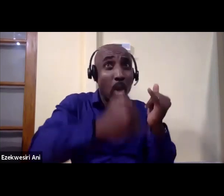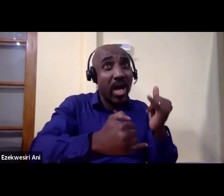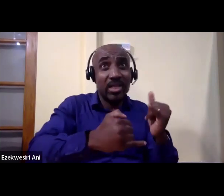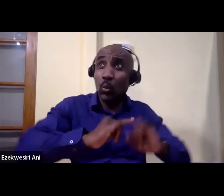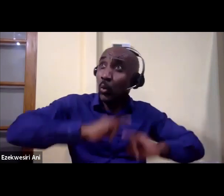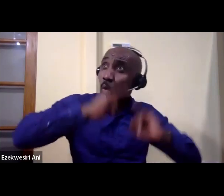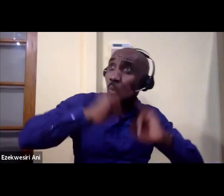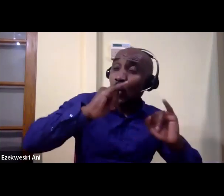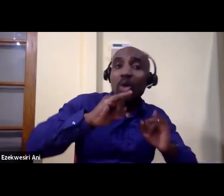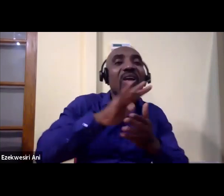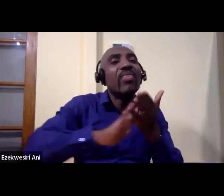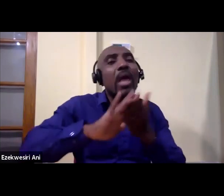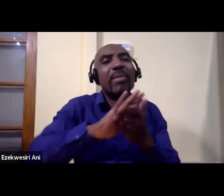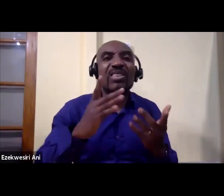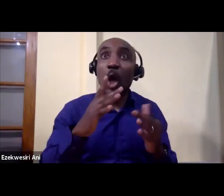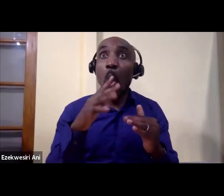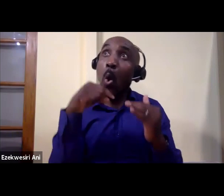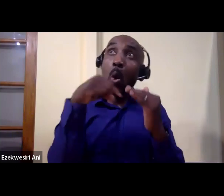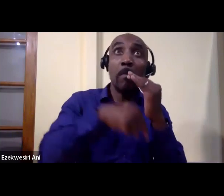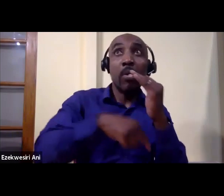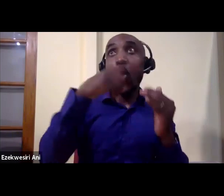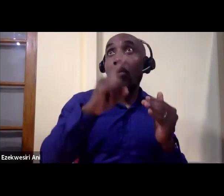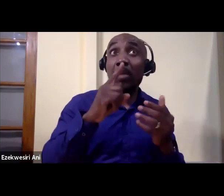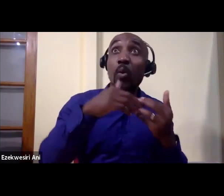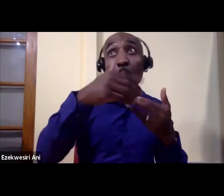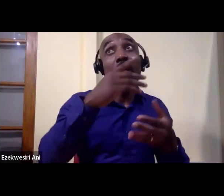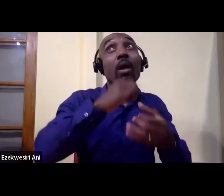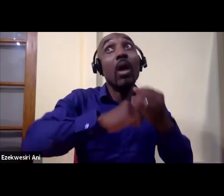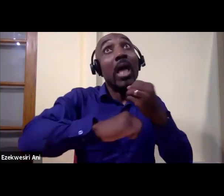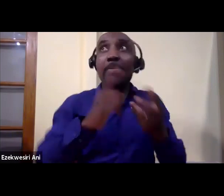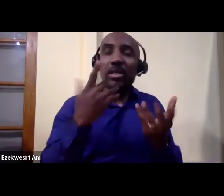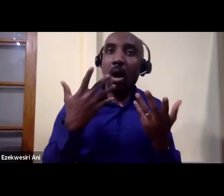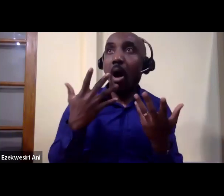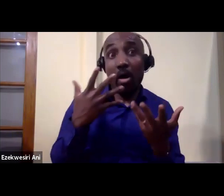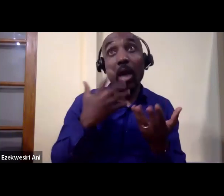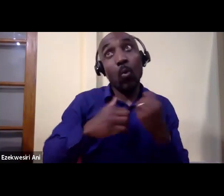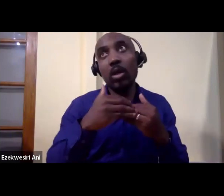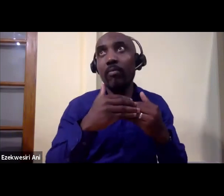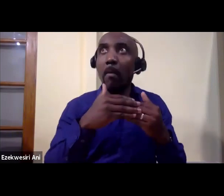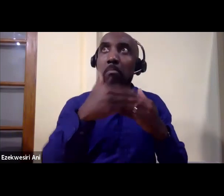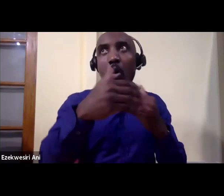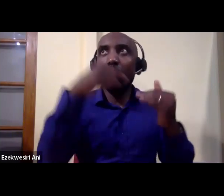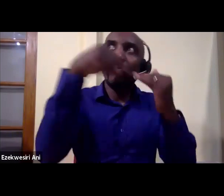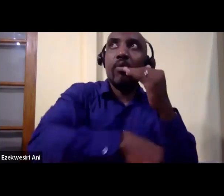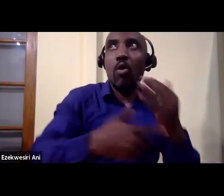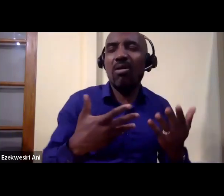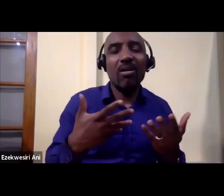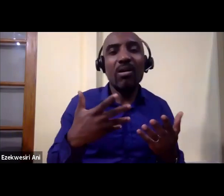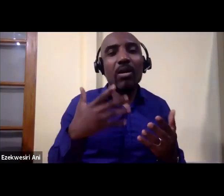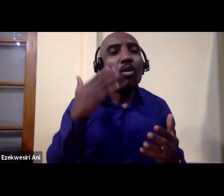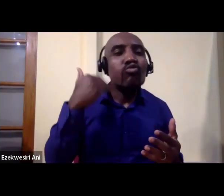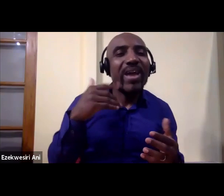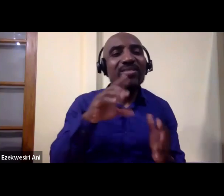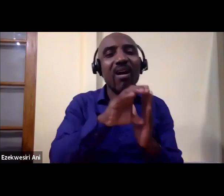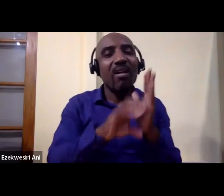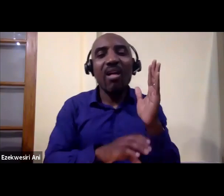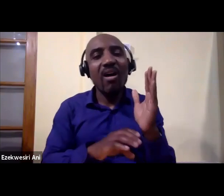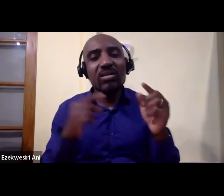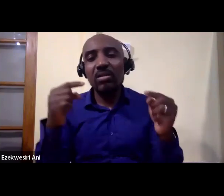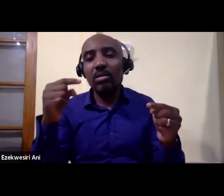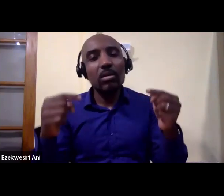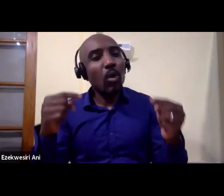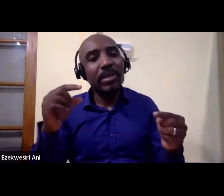is that poorer people have it worse and we are more likely to be poor. And so there is no competition between race and class in this.